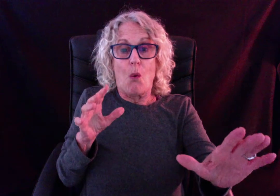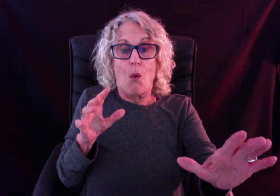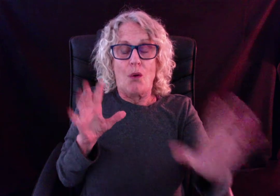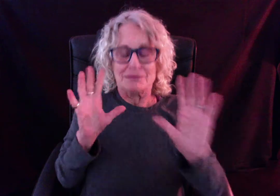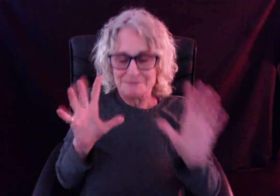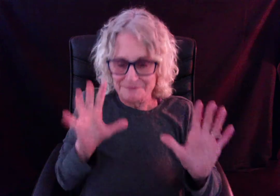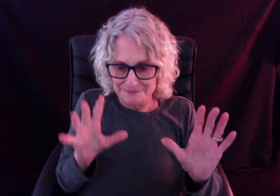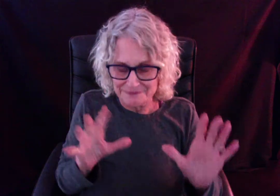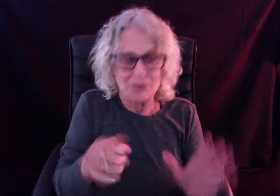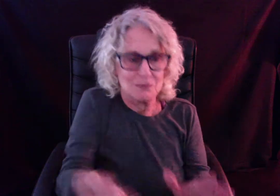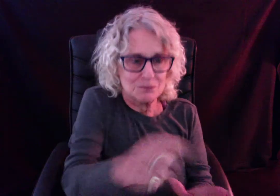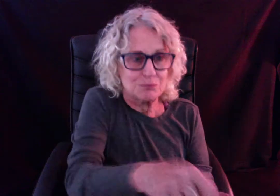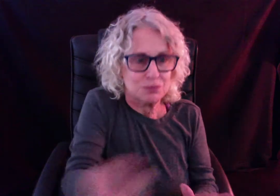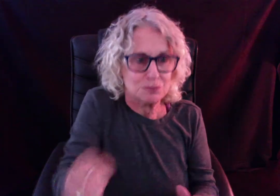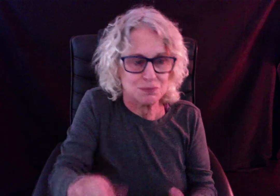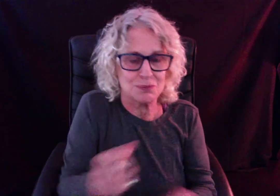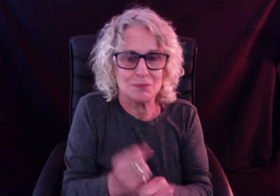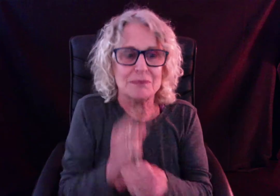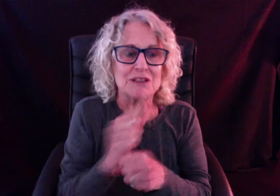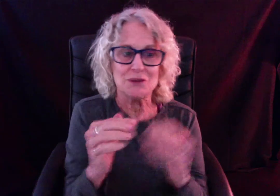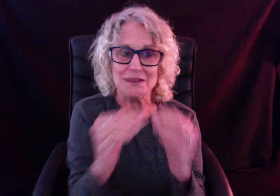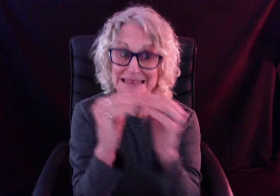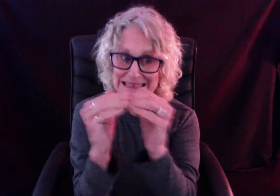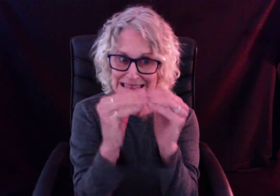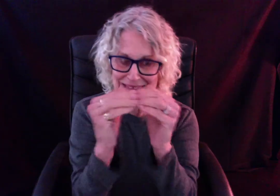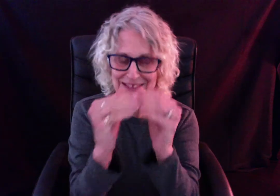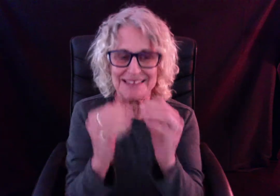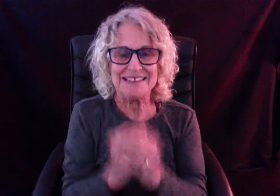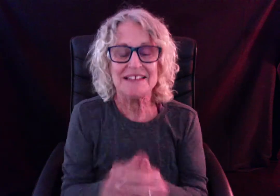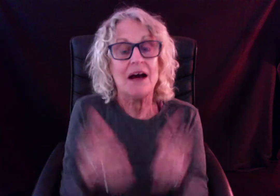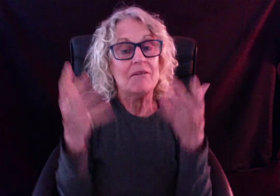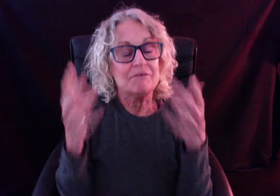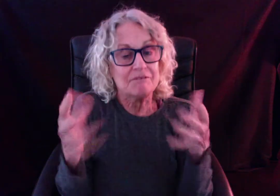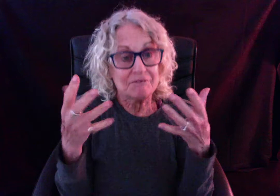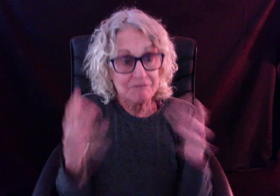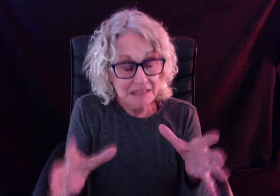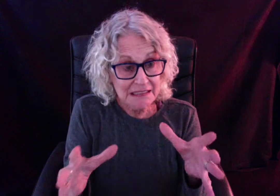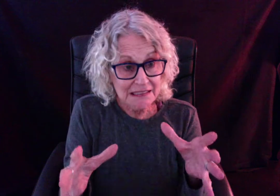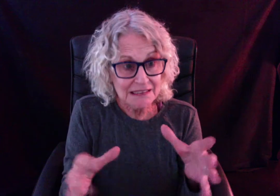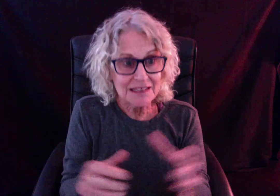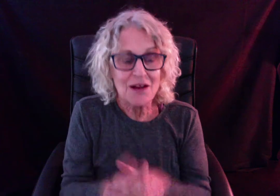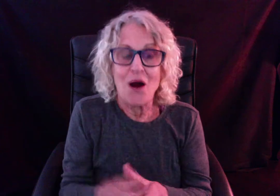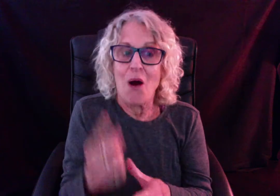Scooped it out. I just want to make sure it's even. All right, so I finished with that. And then there's one more part.